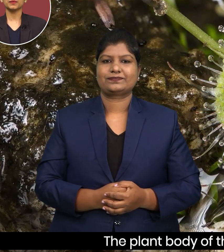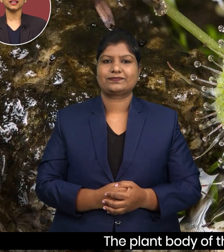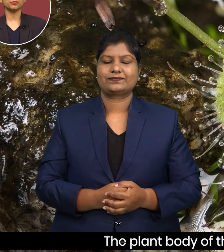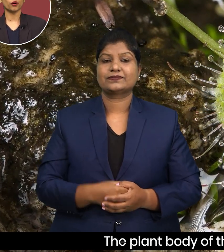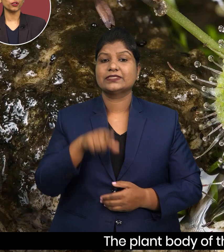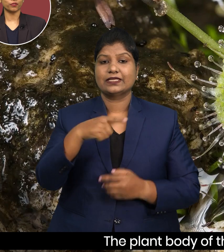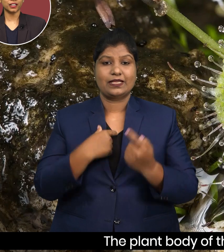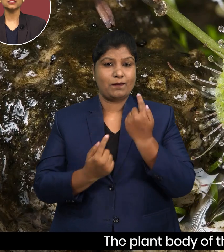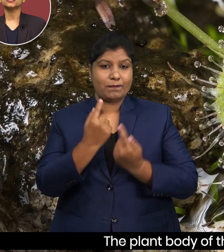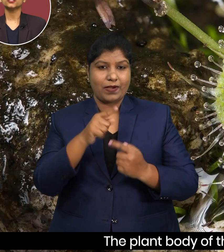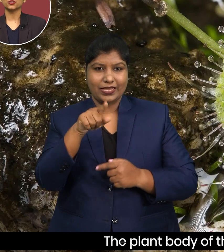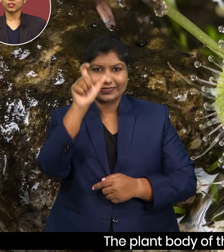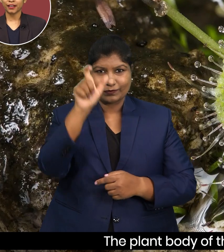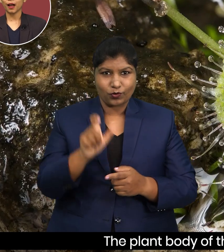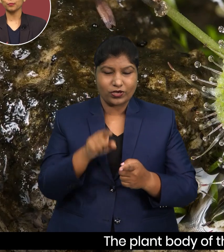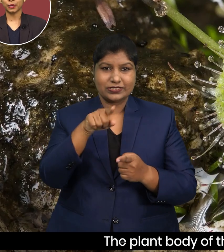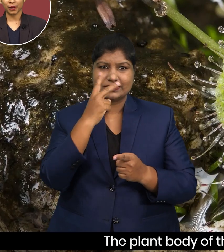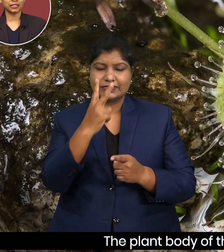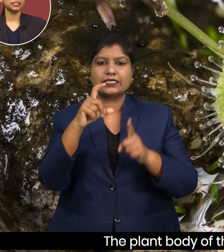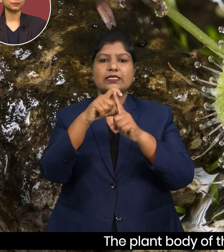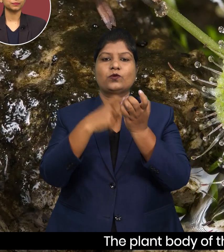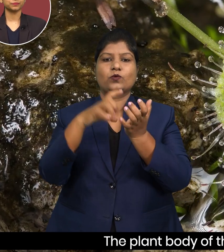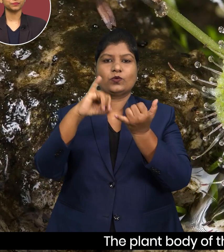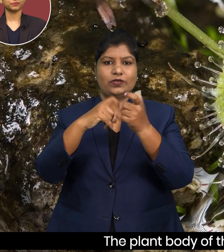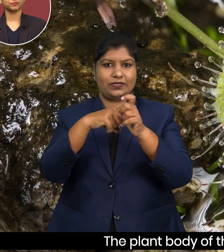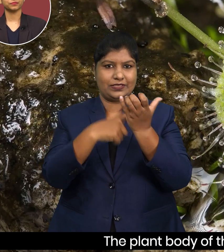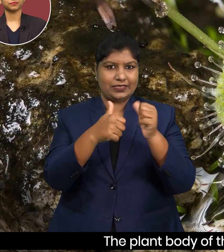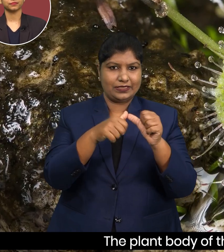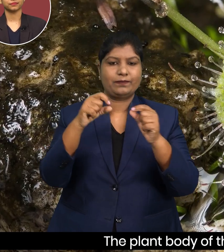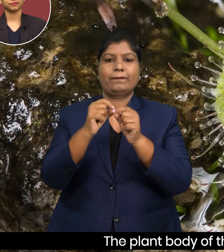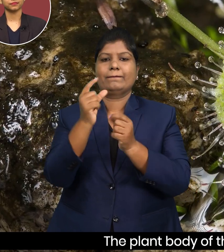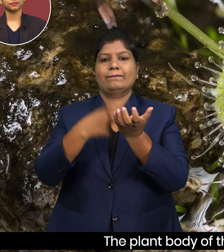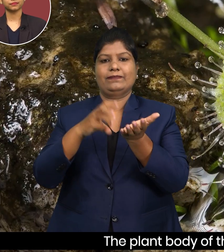The plant body of the Drosera burmani